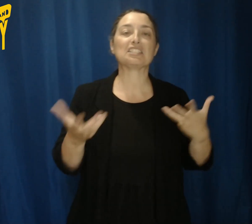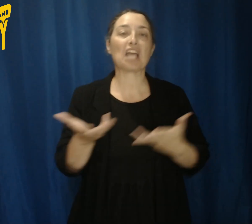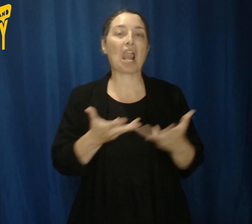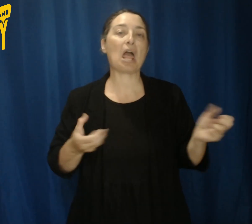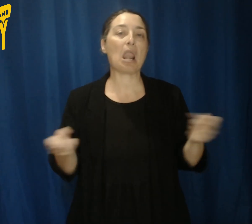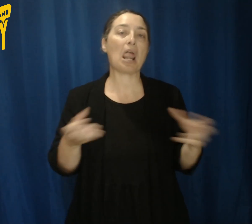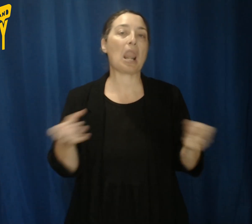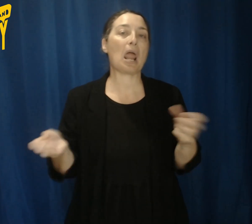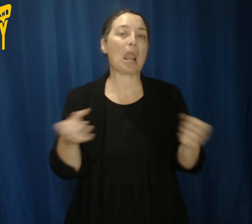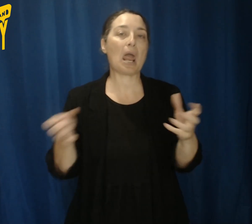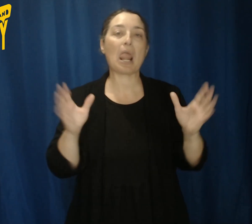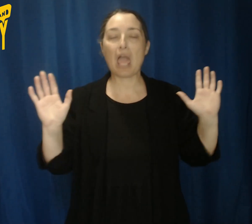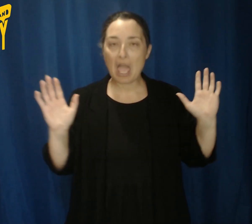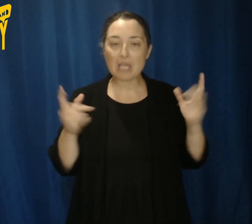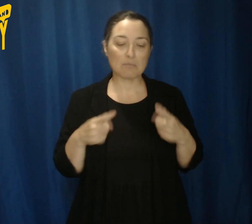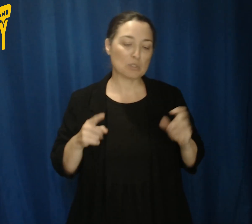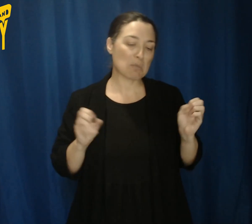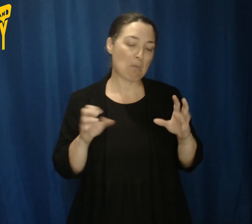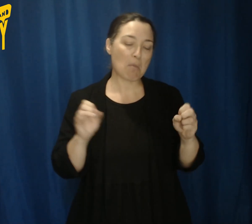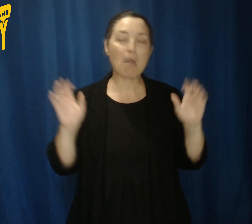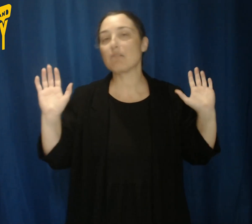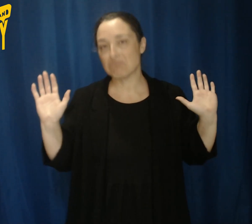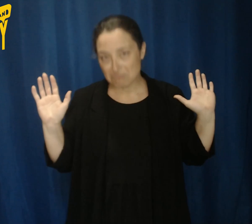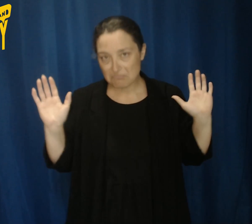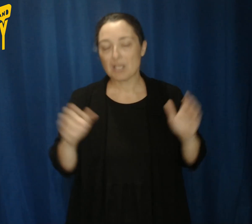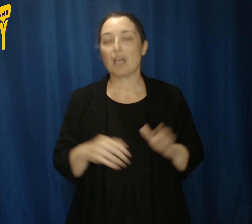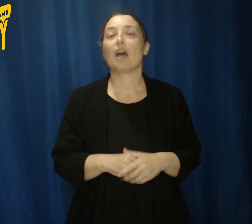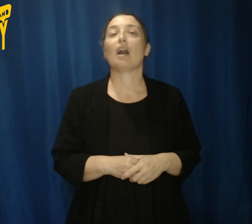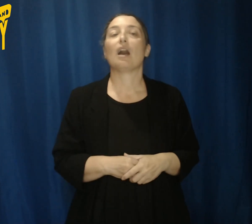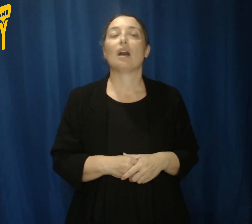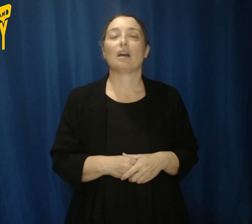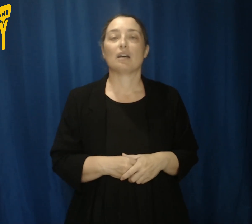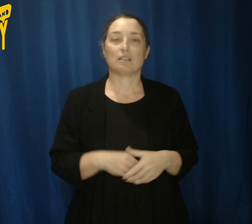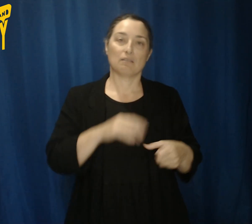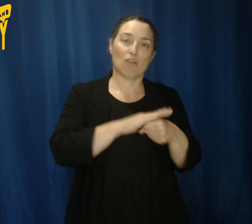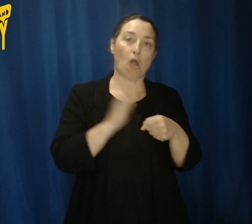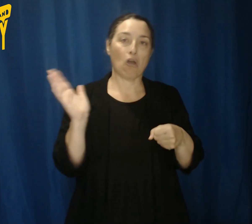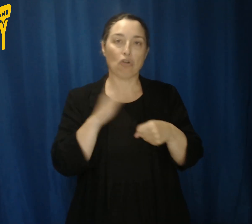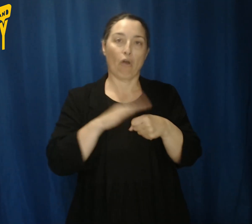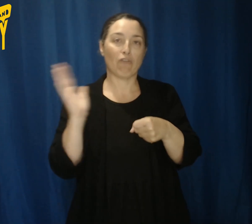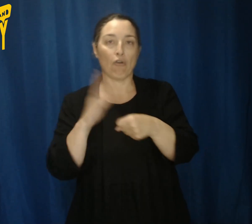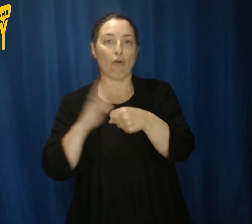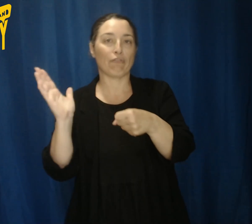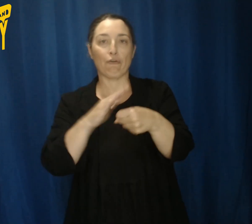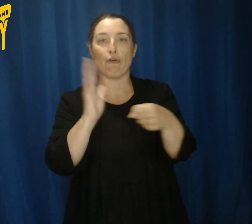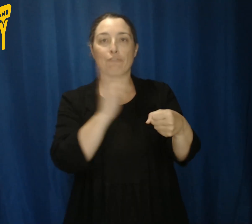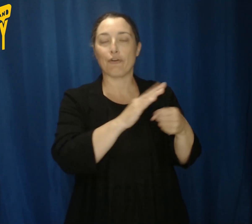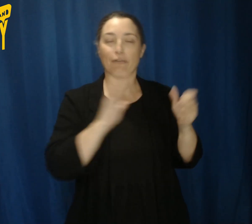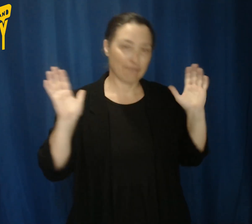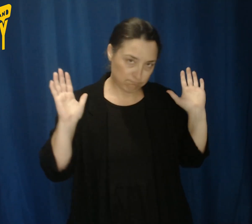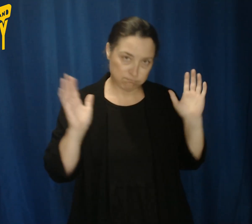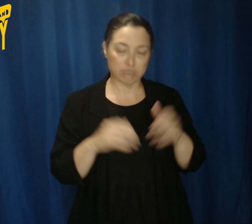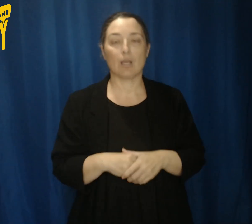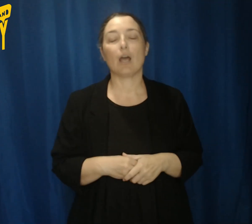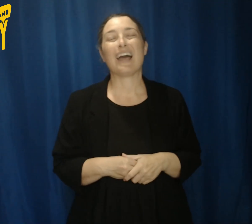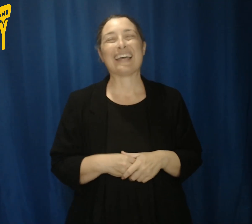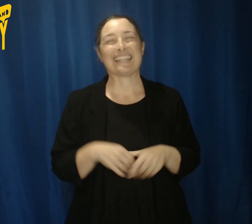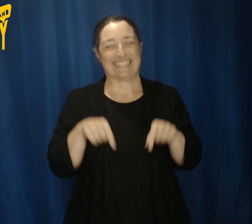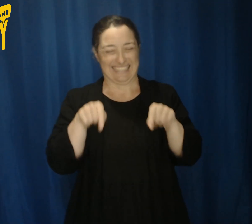Let's program the music. On you go, poof, mic on, mic off, mic on. But with specials, it's sort of quite